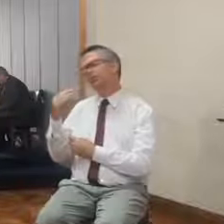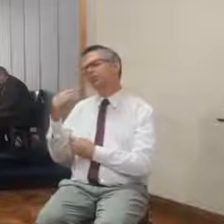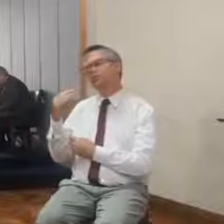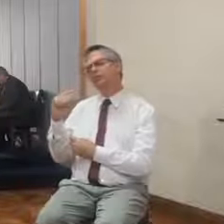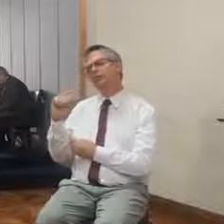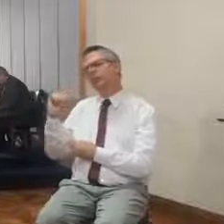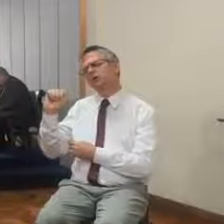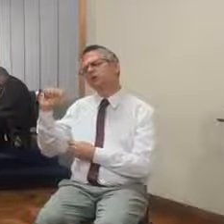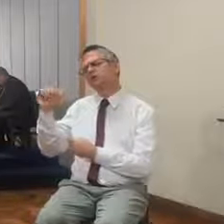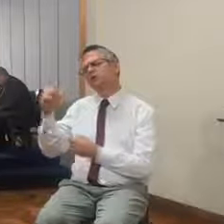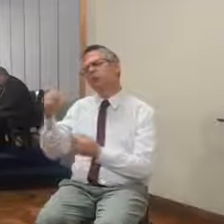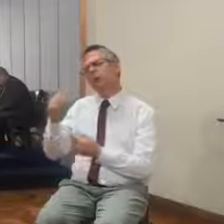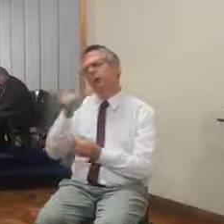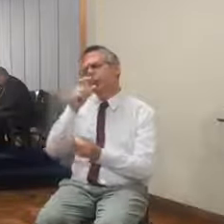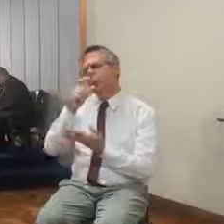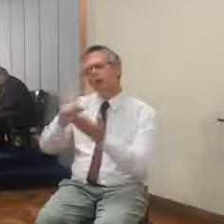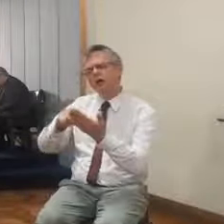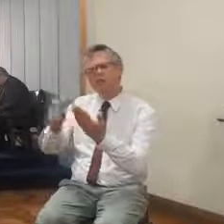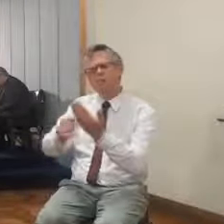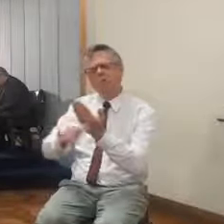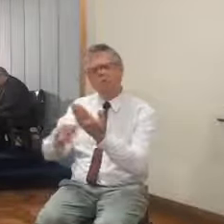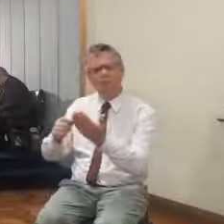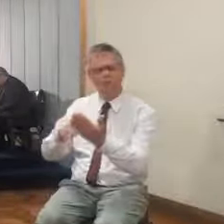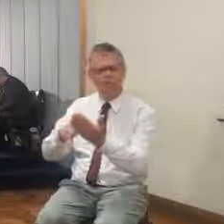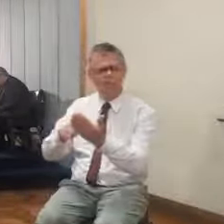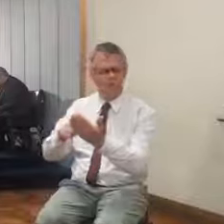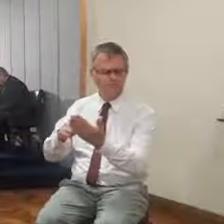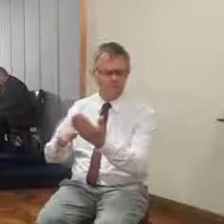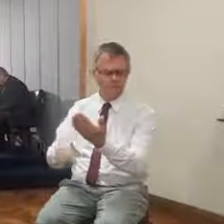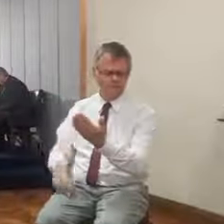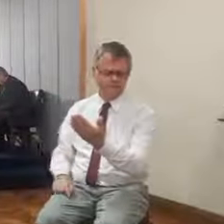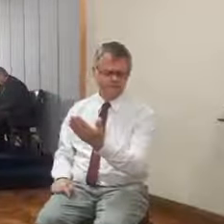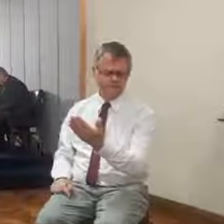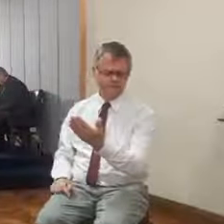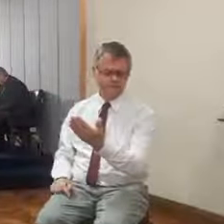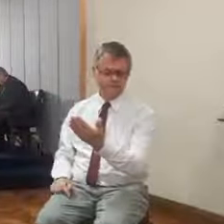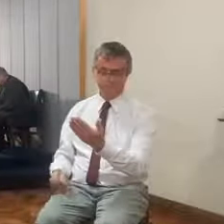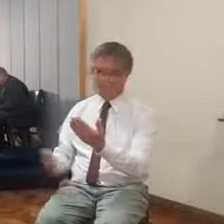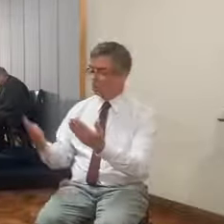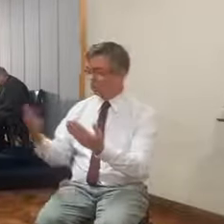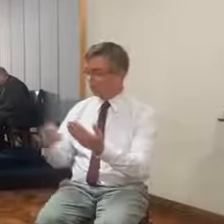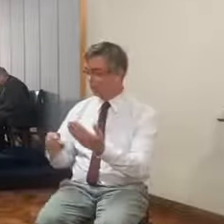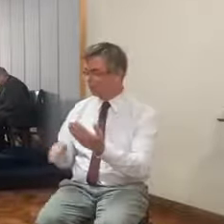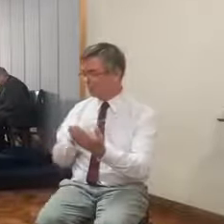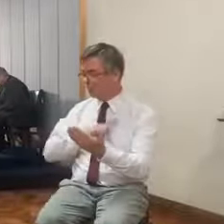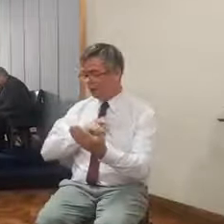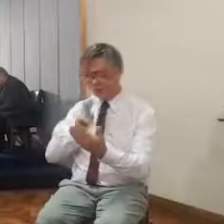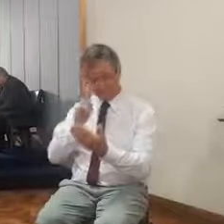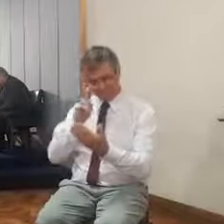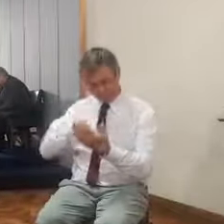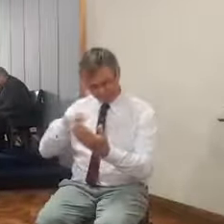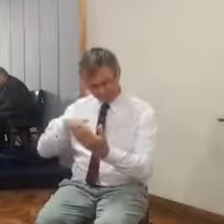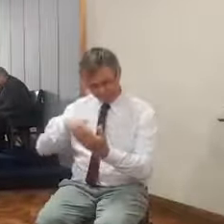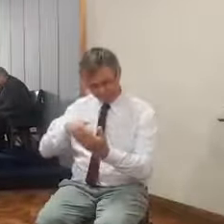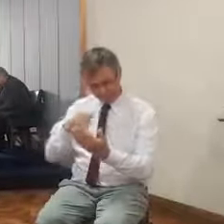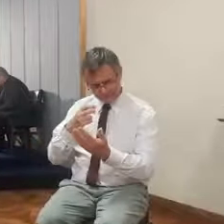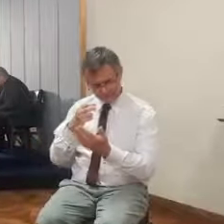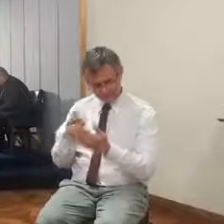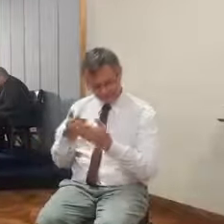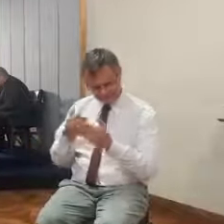word. For thus we come anew, gracious God, to consider thy word tonight. And O Lord, be pleased